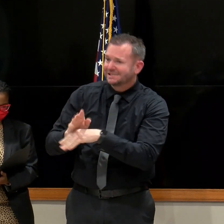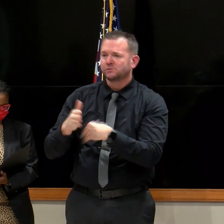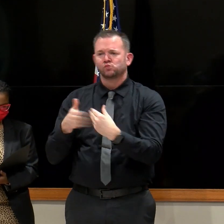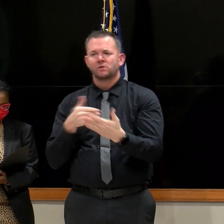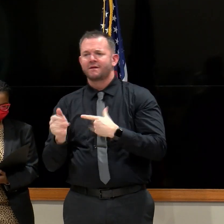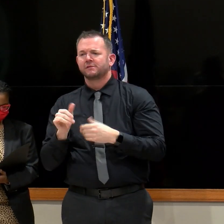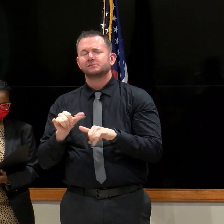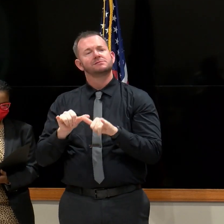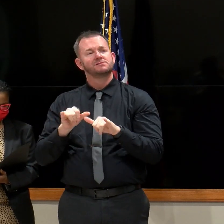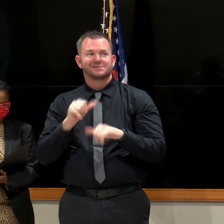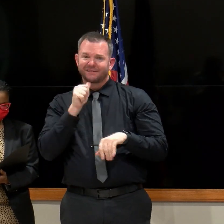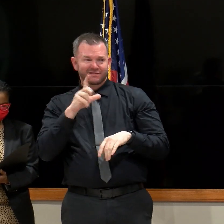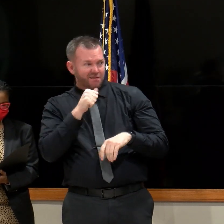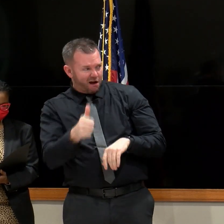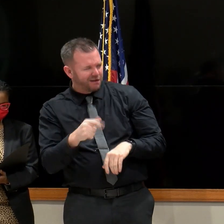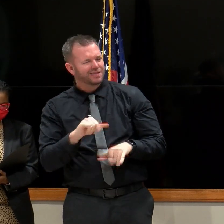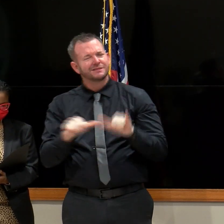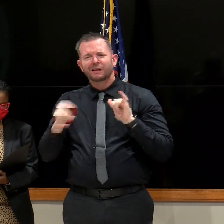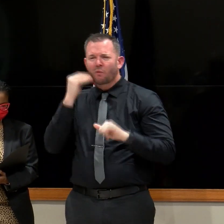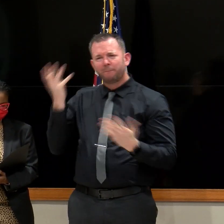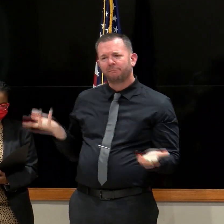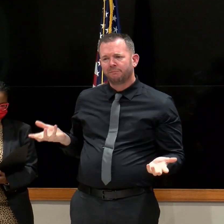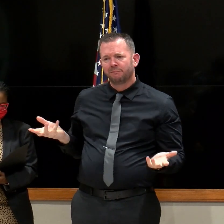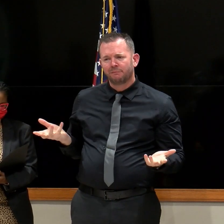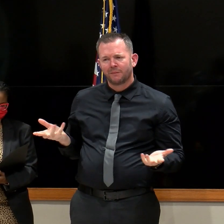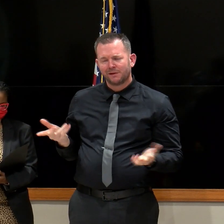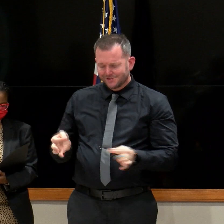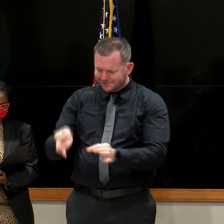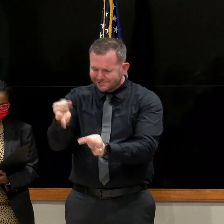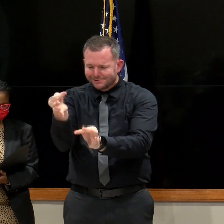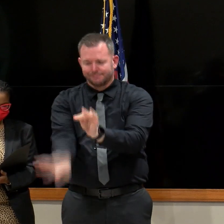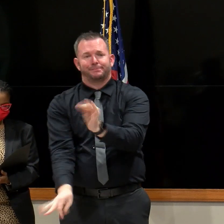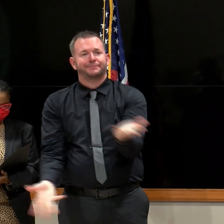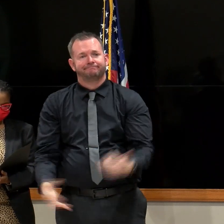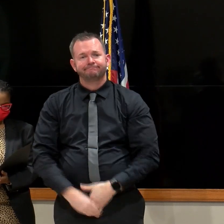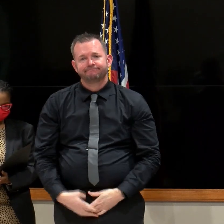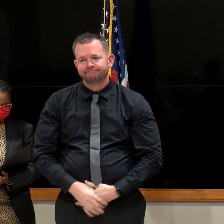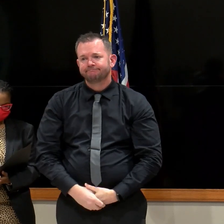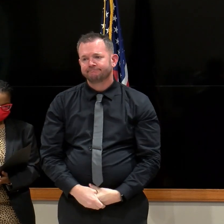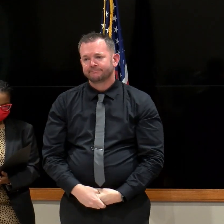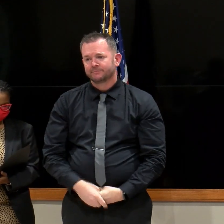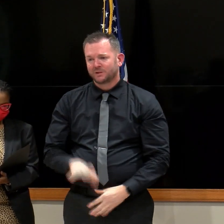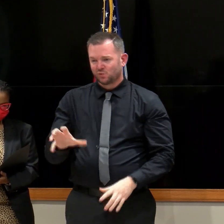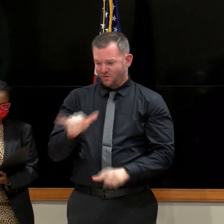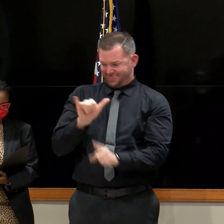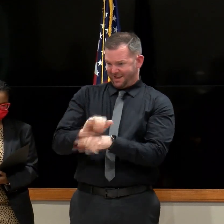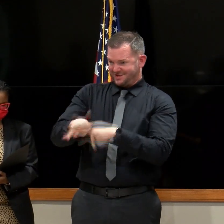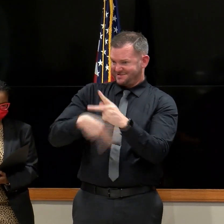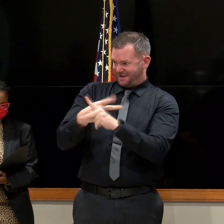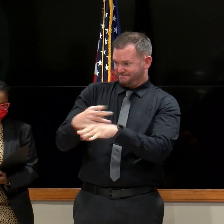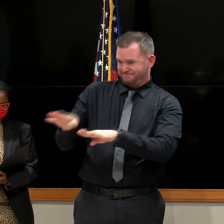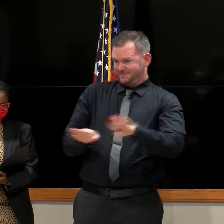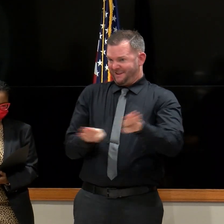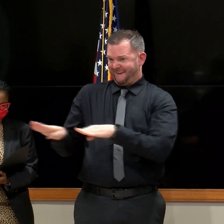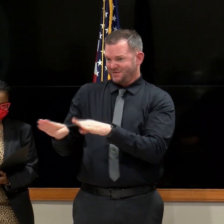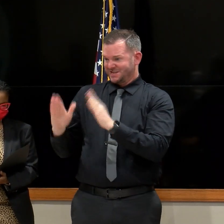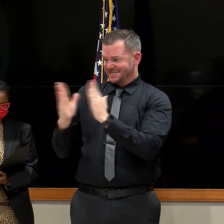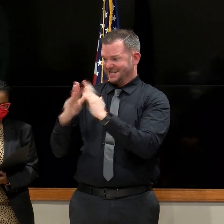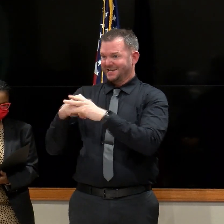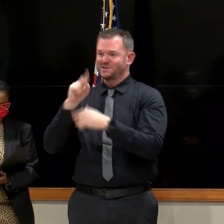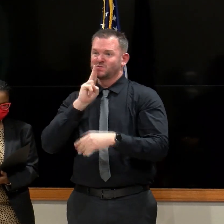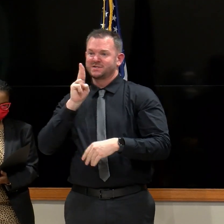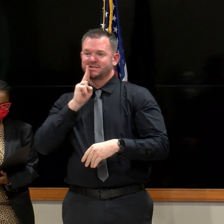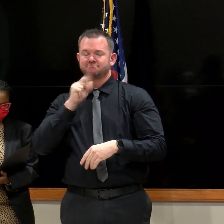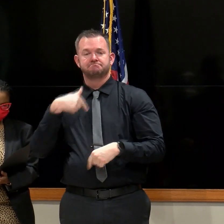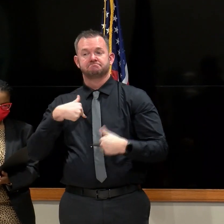home, okay? It's really just as simple as that. But engaging in this type of activity in the city of Houston is